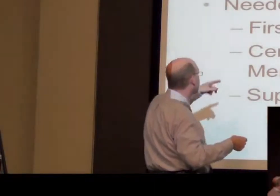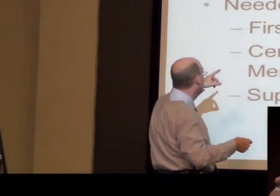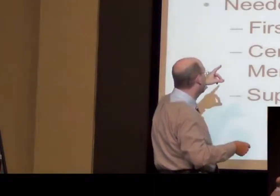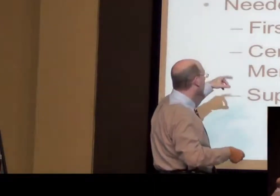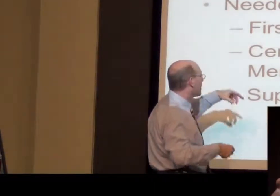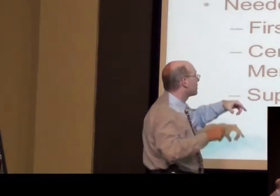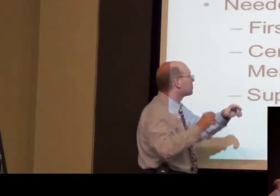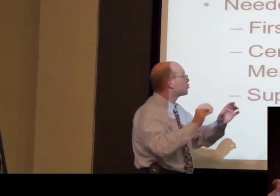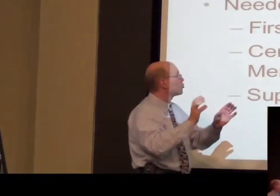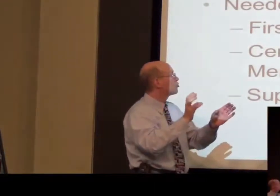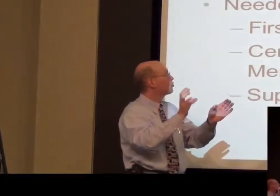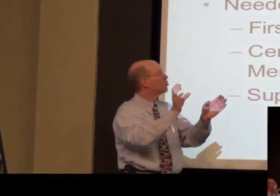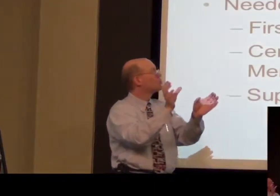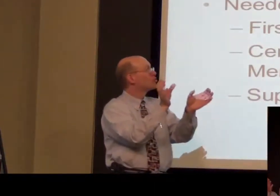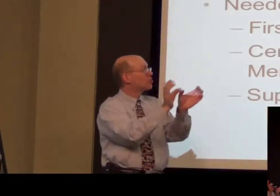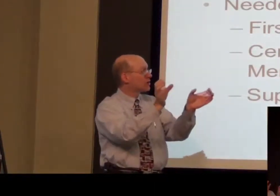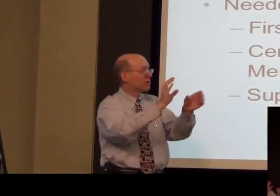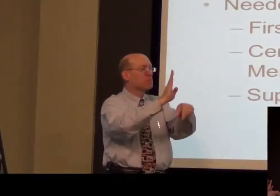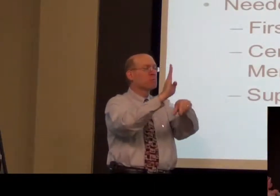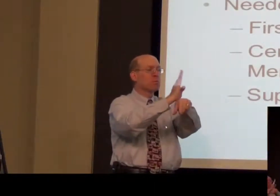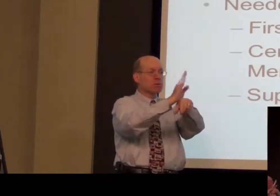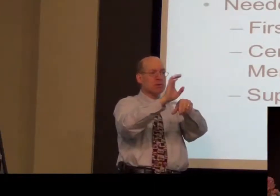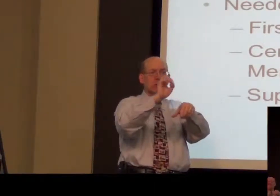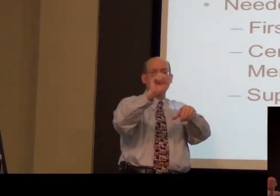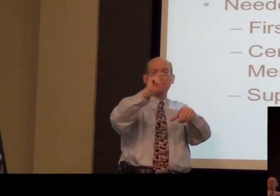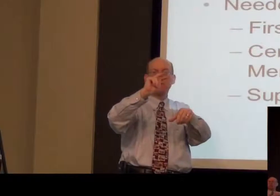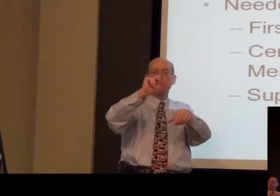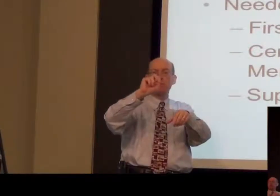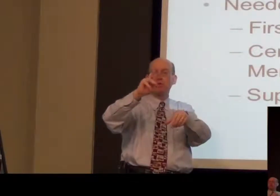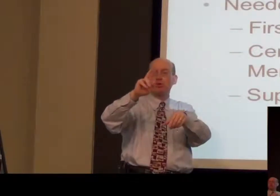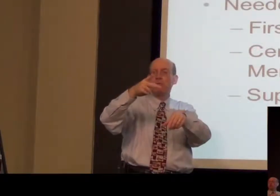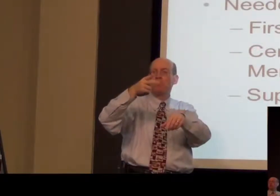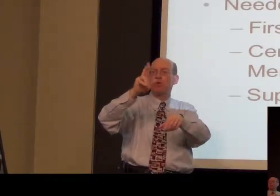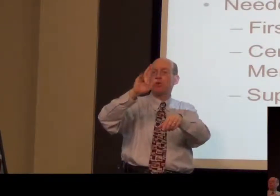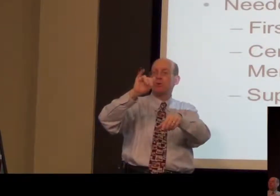local citizens and meet the government's demands.